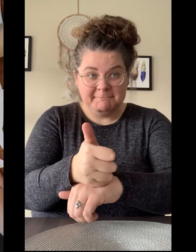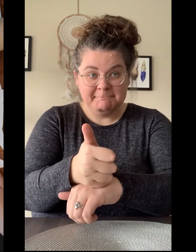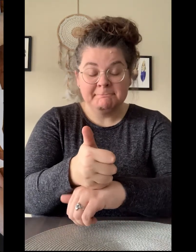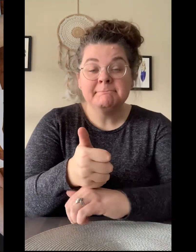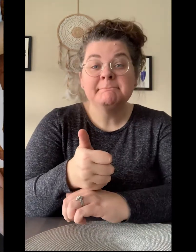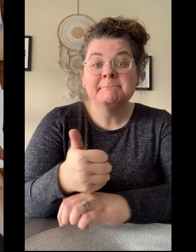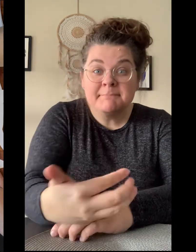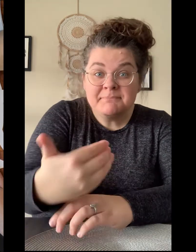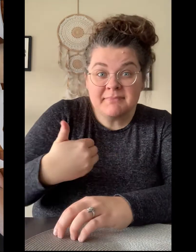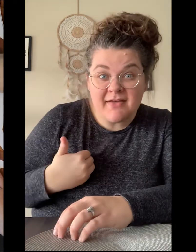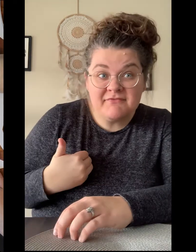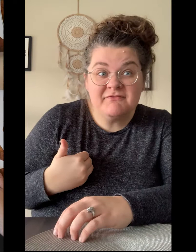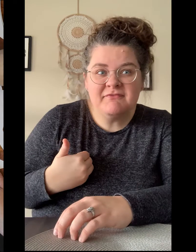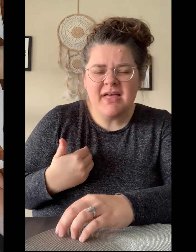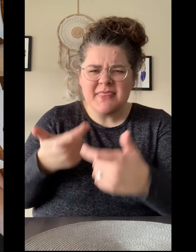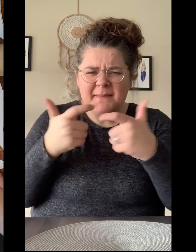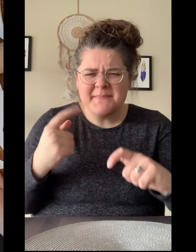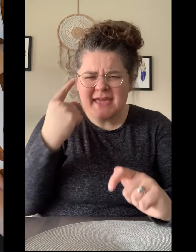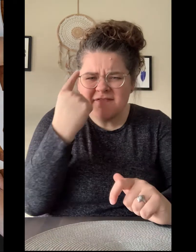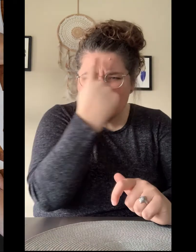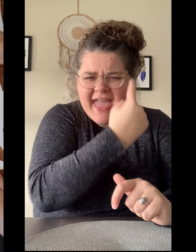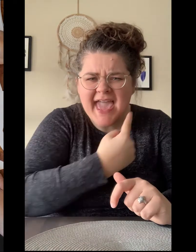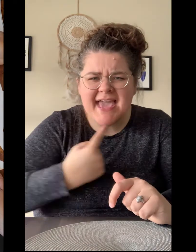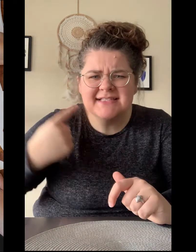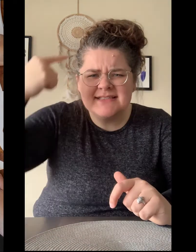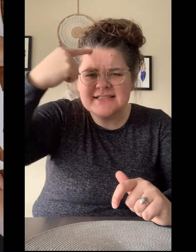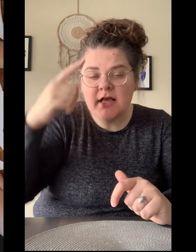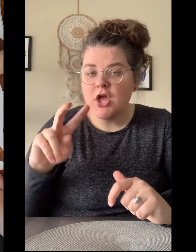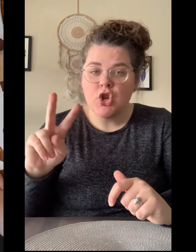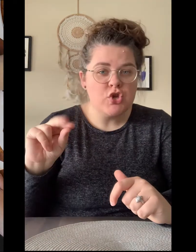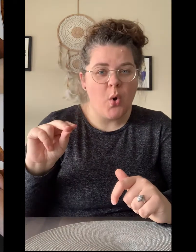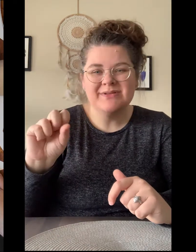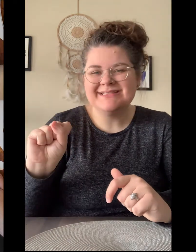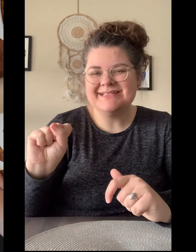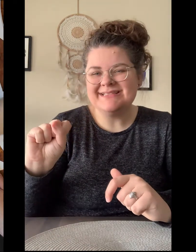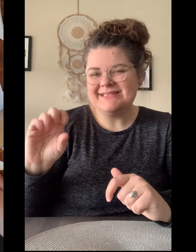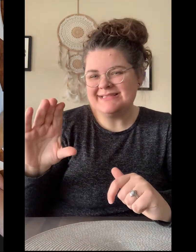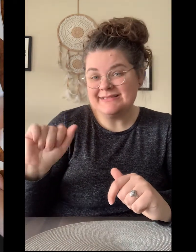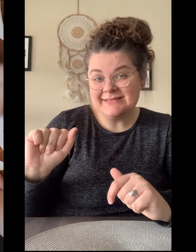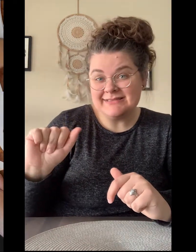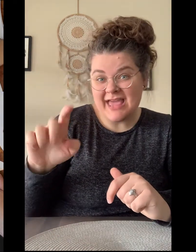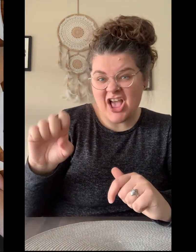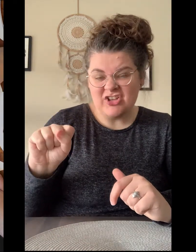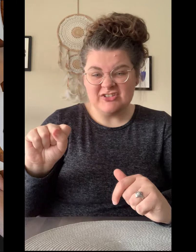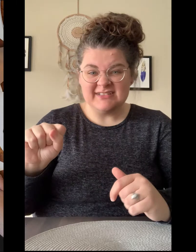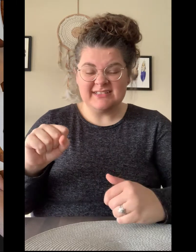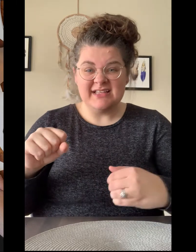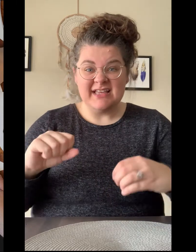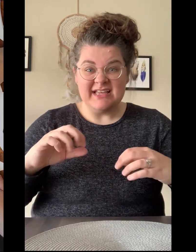he has this big face part where there's no scales, and then everything else is colored